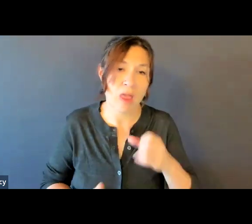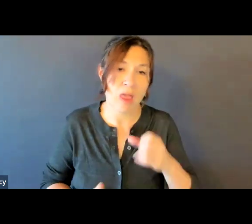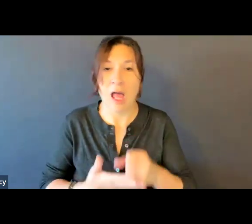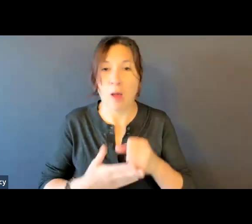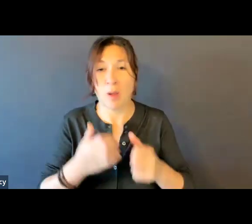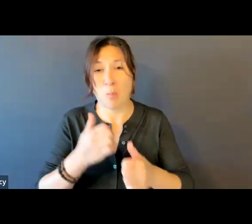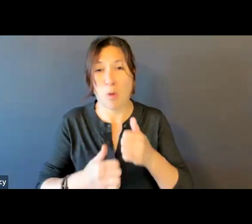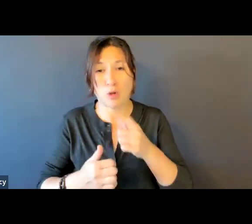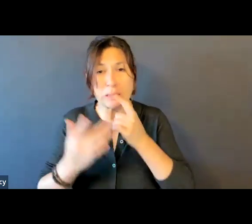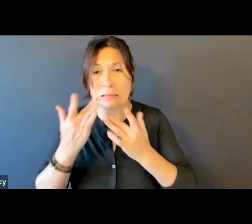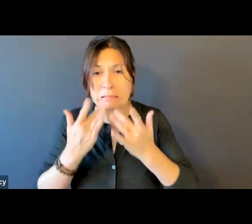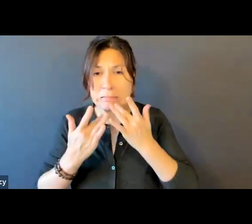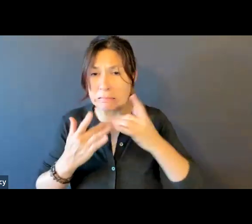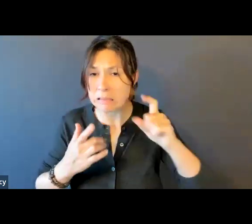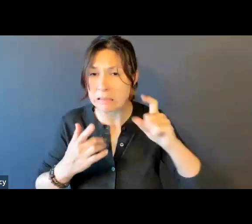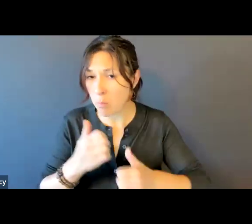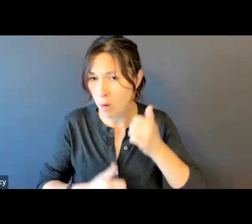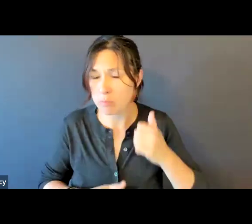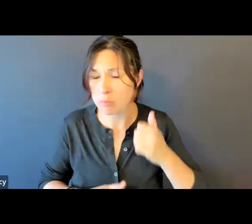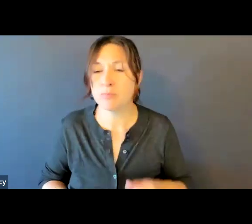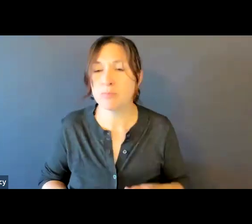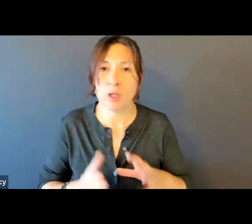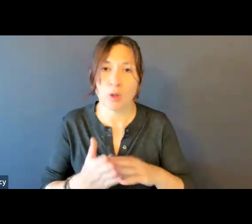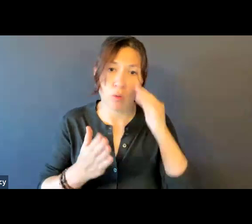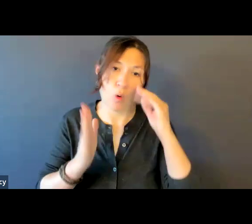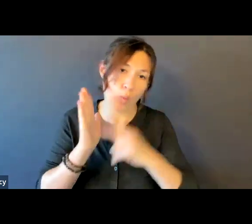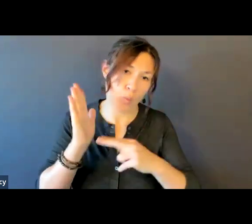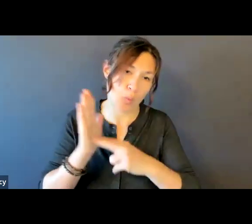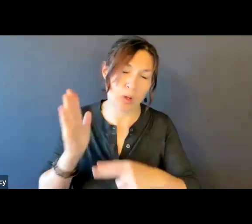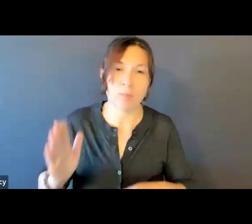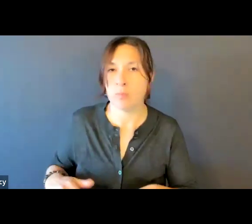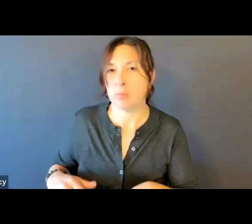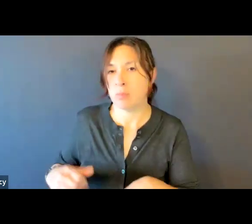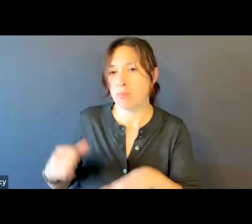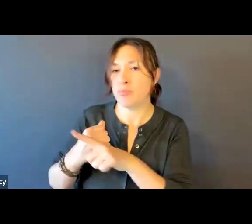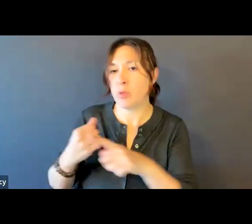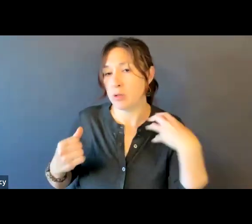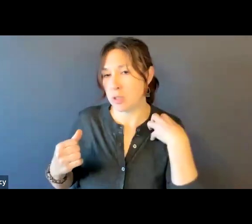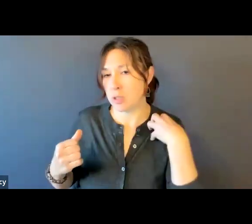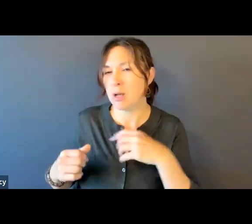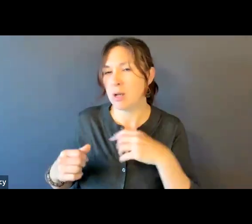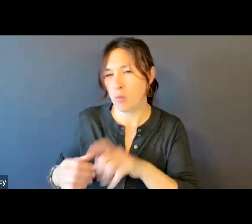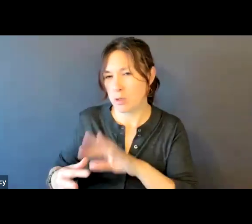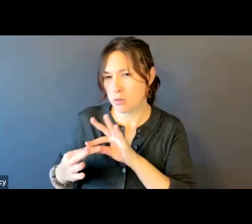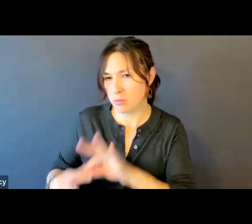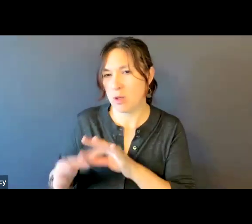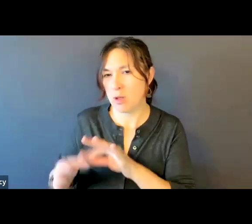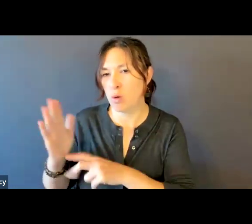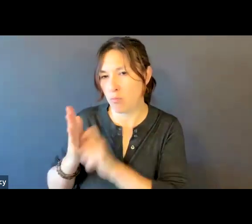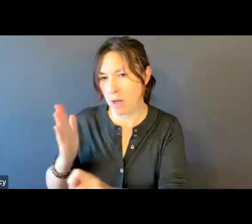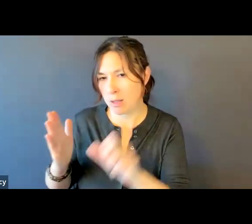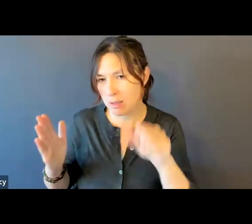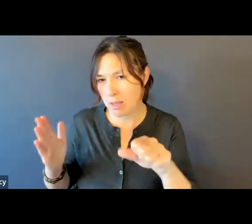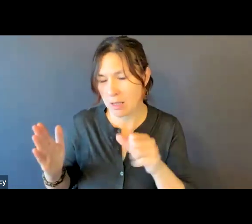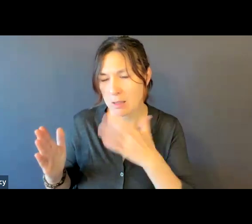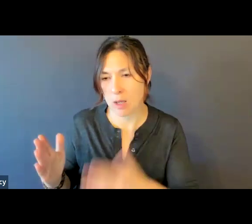read. And I do have a question about literacy, so thank you for bringing that up. But I also I was thinking about,